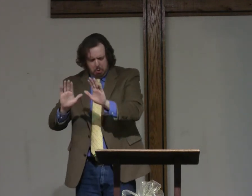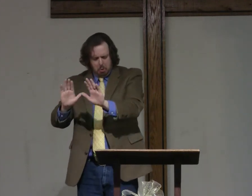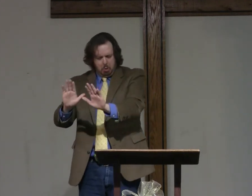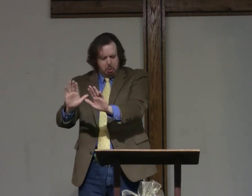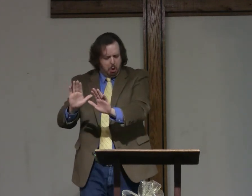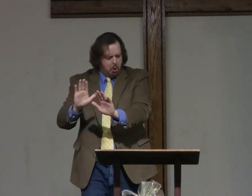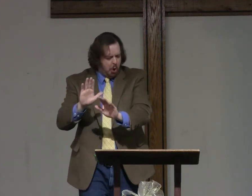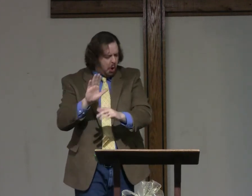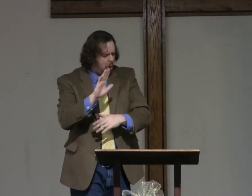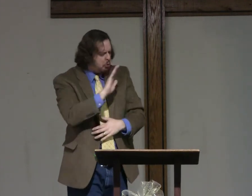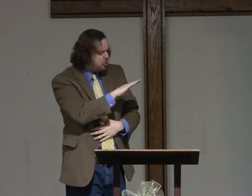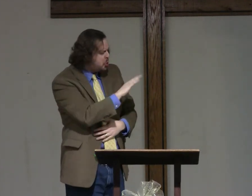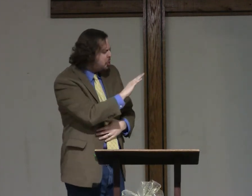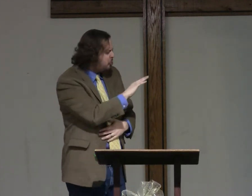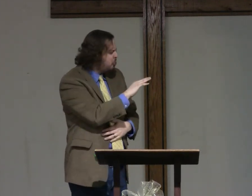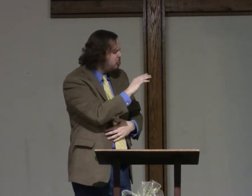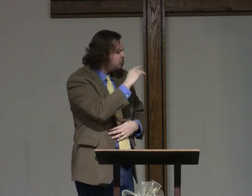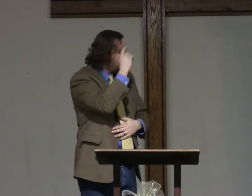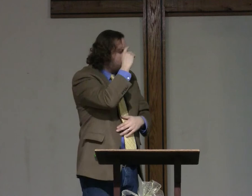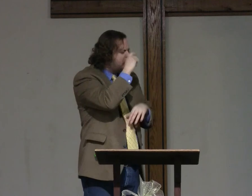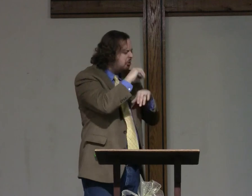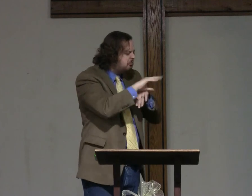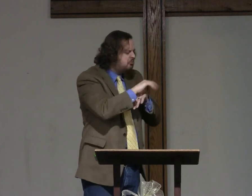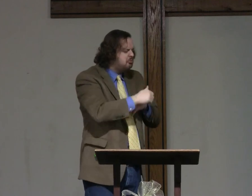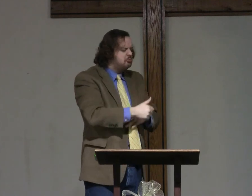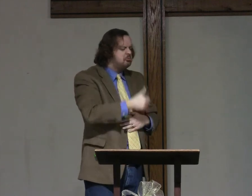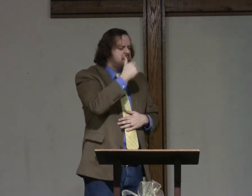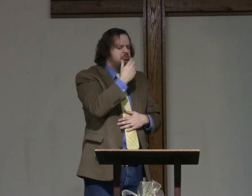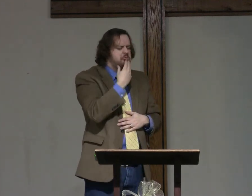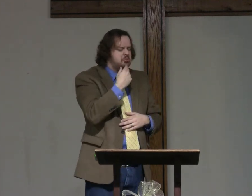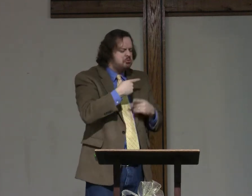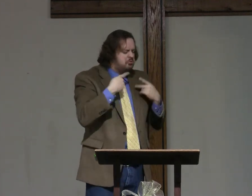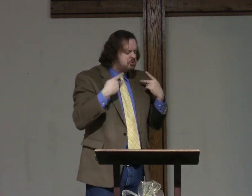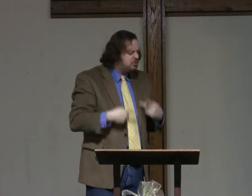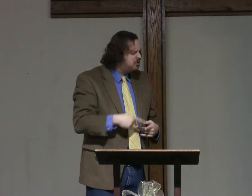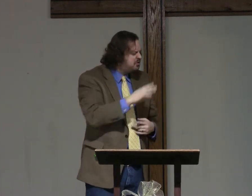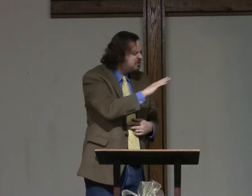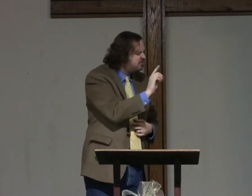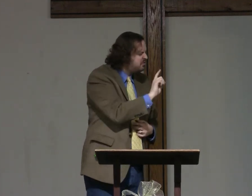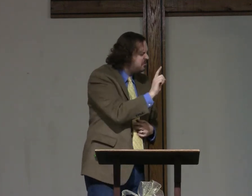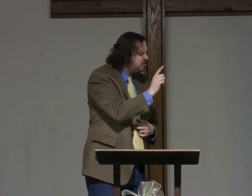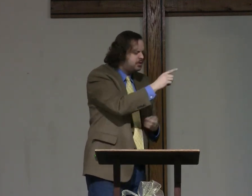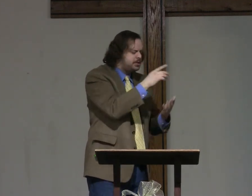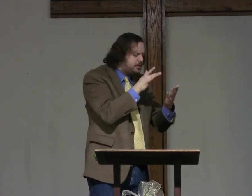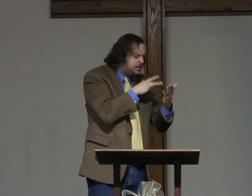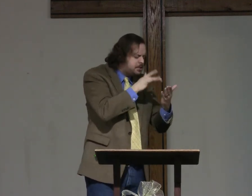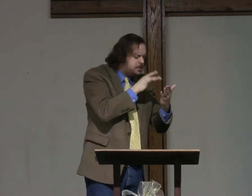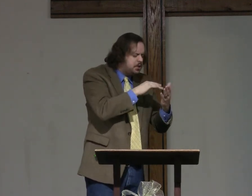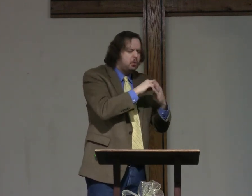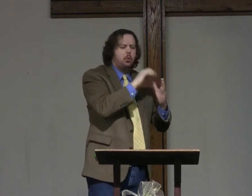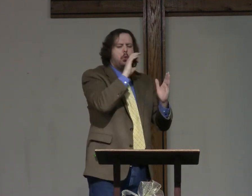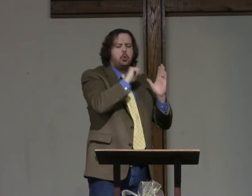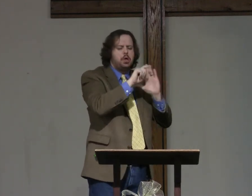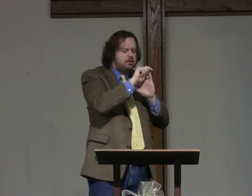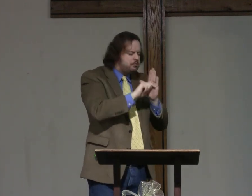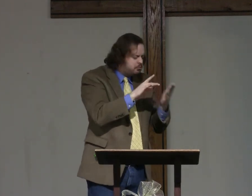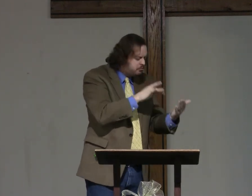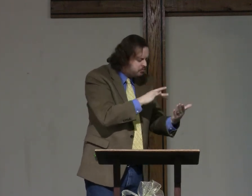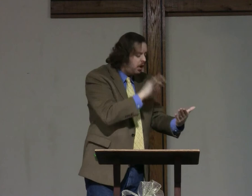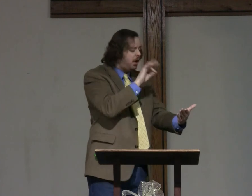"This little child is going to become the king. Let me ask my counselors." And so they looked